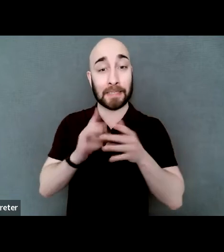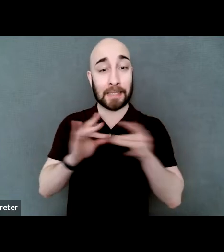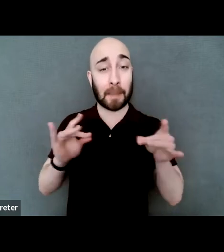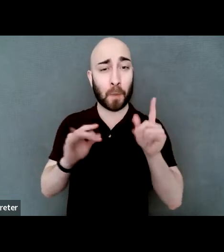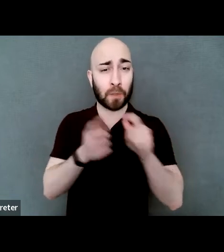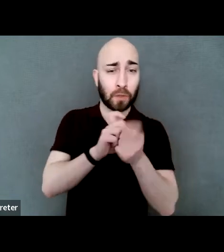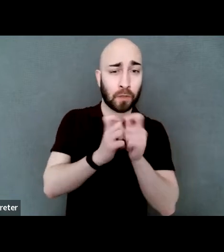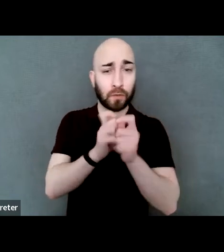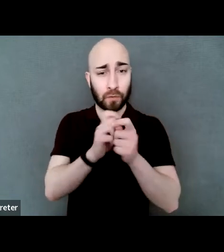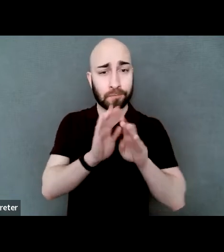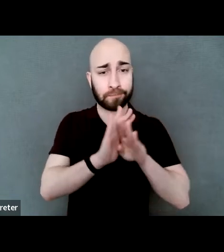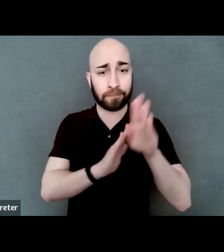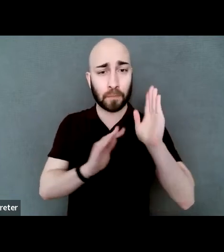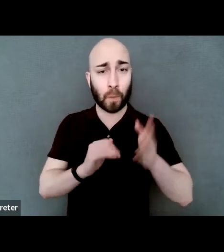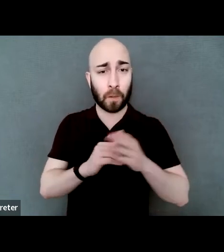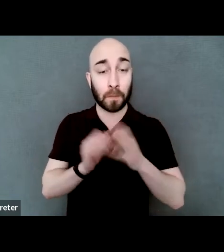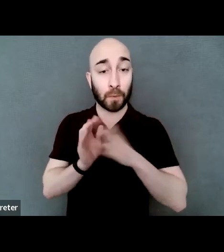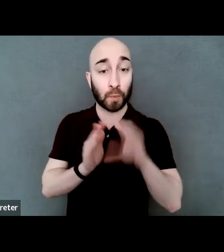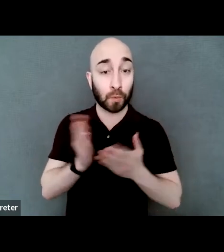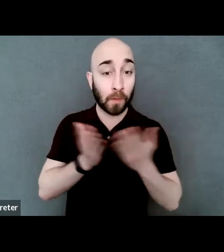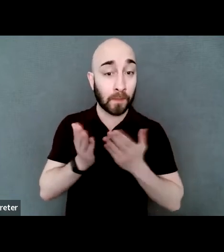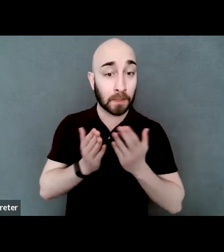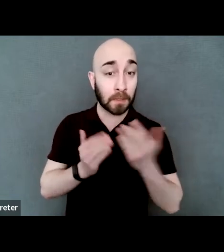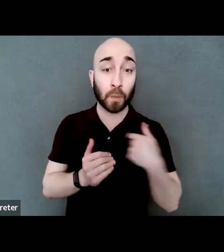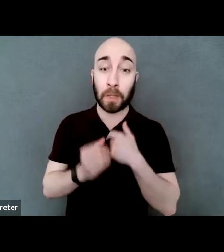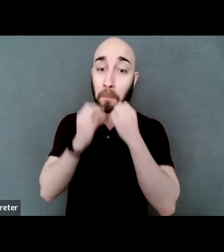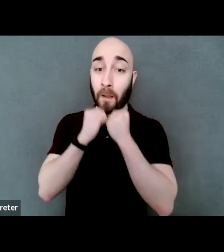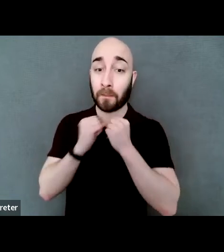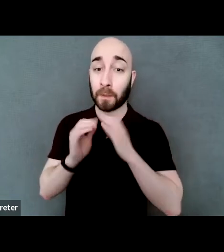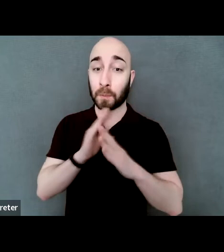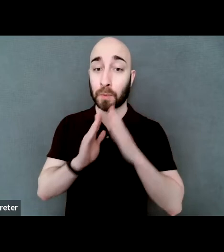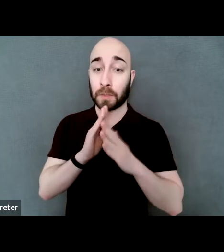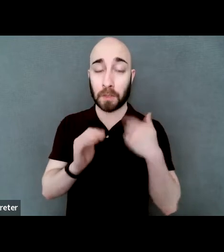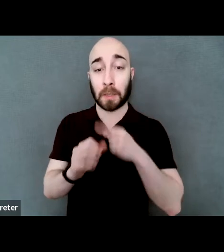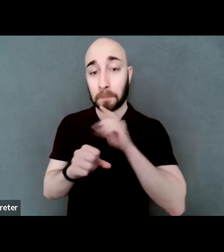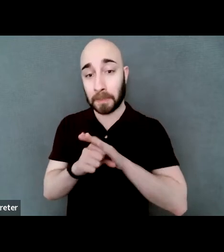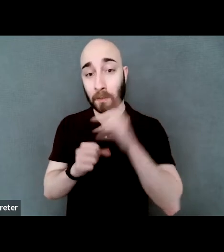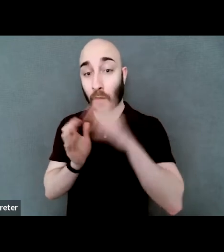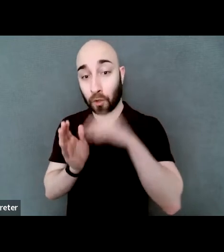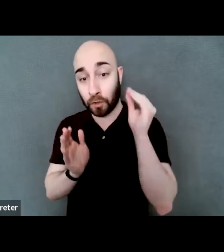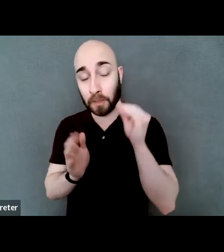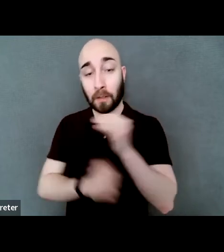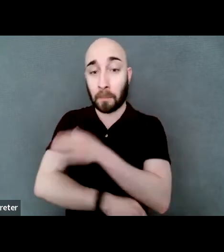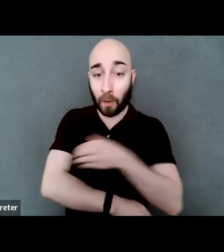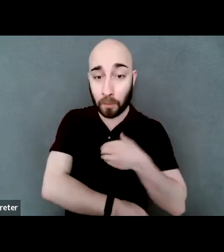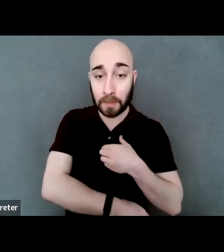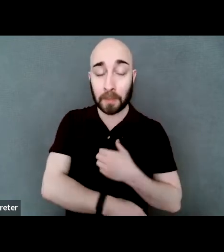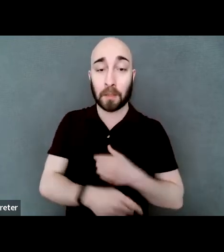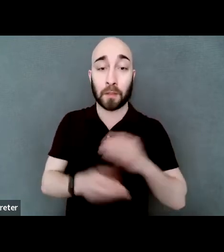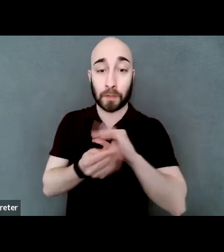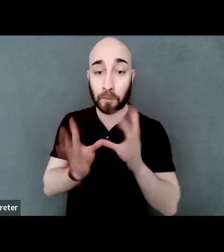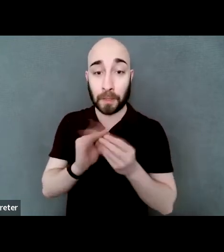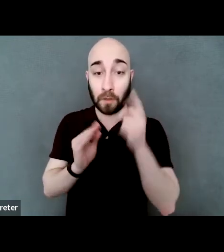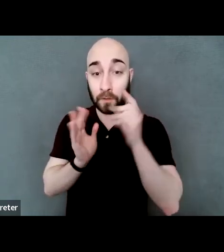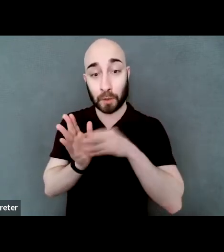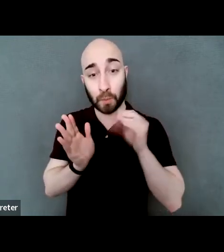So in student services, we are a beloved community committed to learning, empowerment, and transformation of students